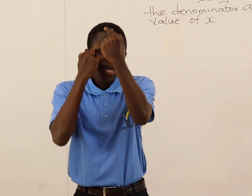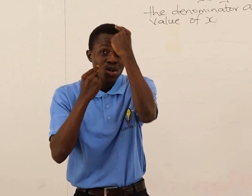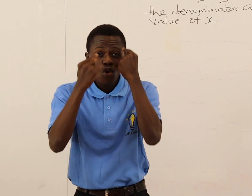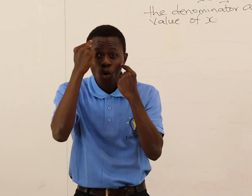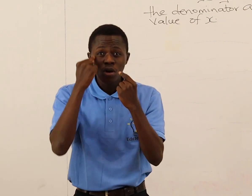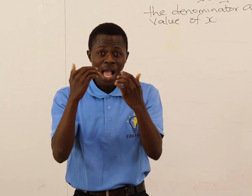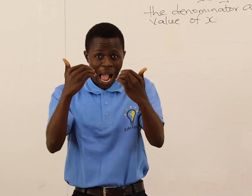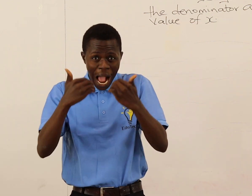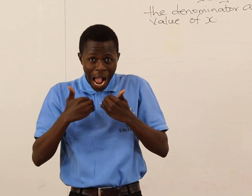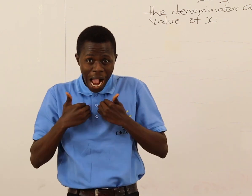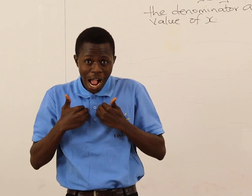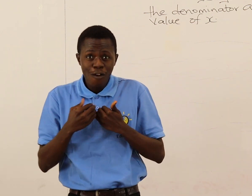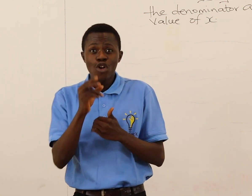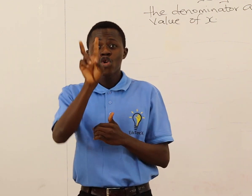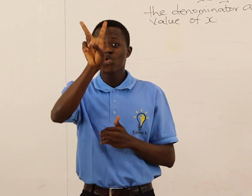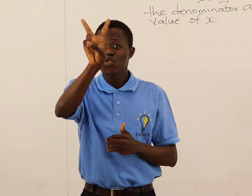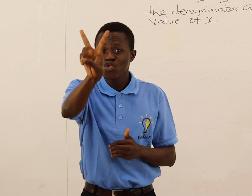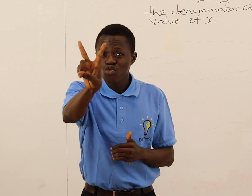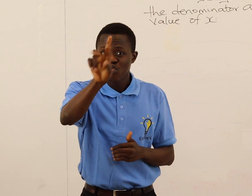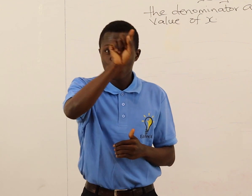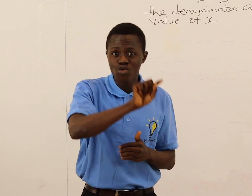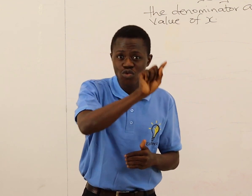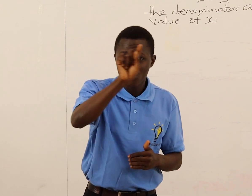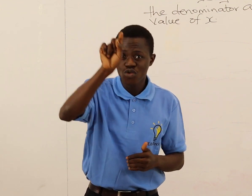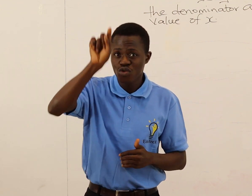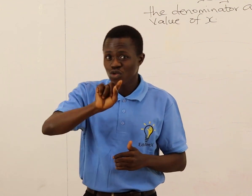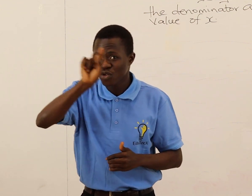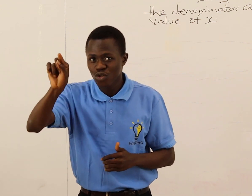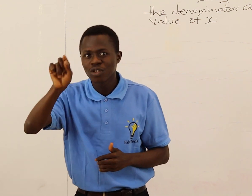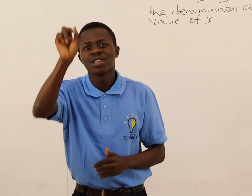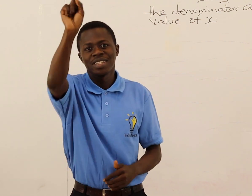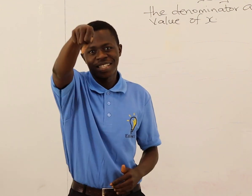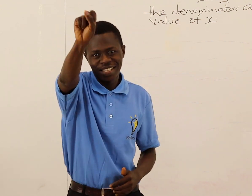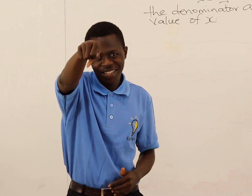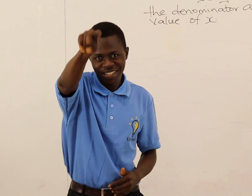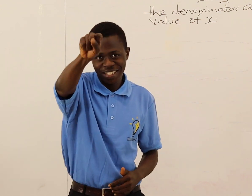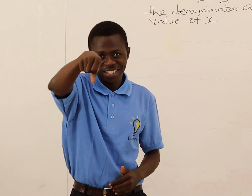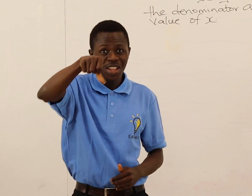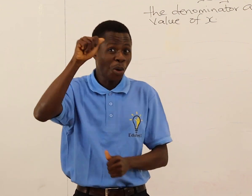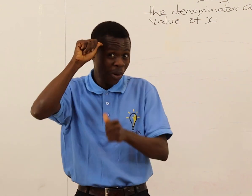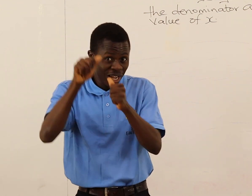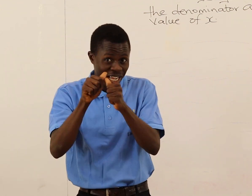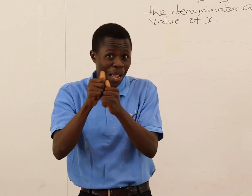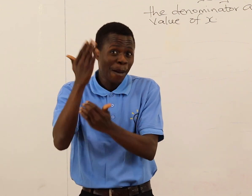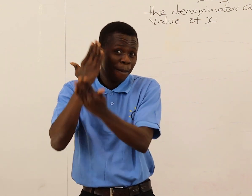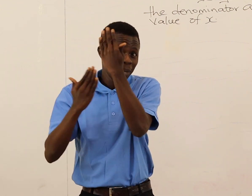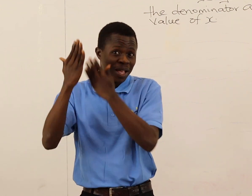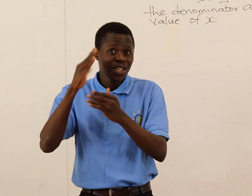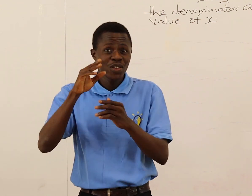Yes. It's because we have two expressions as our denominator. And you remember in the